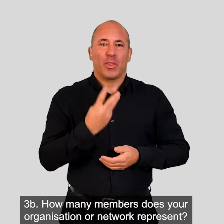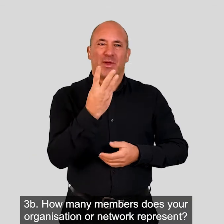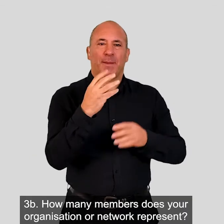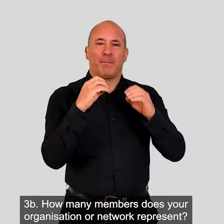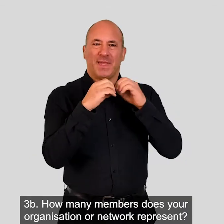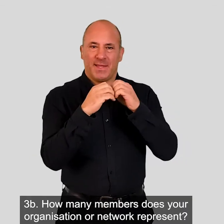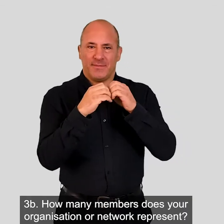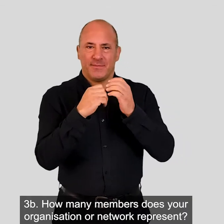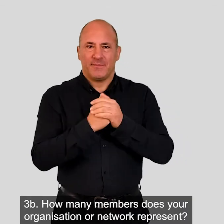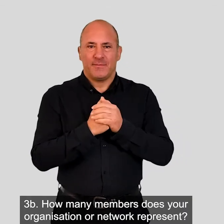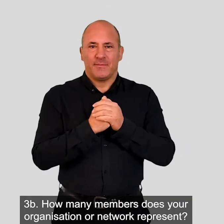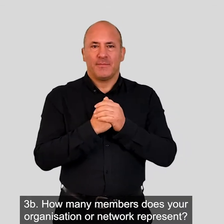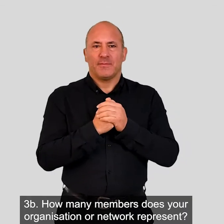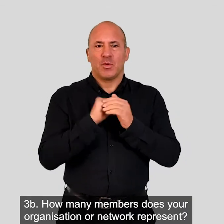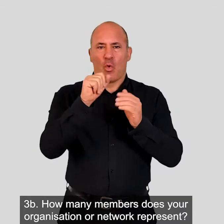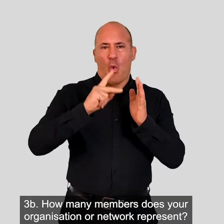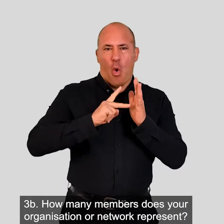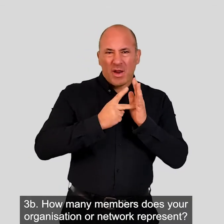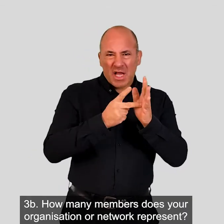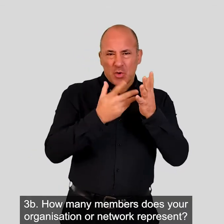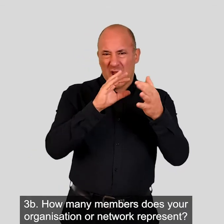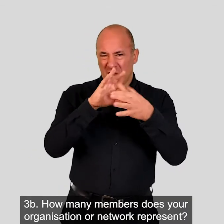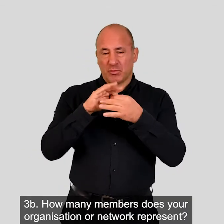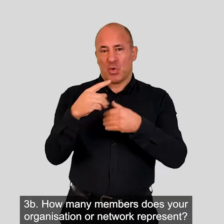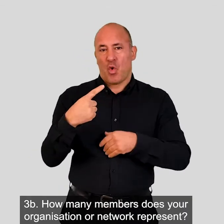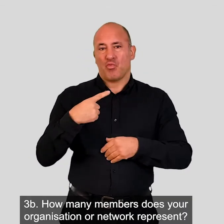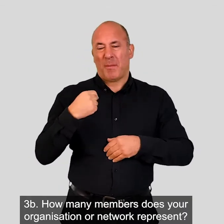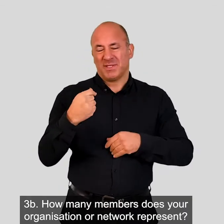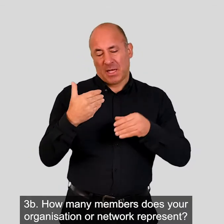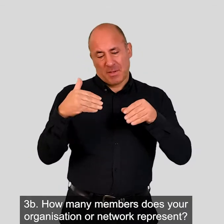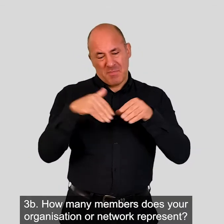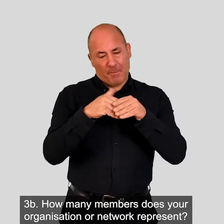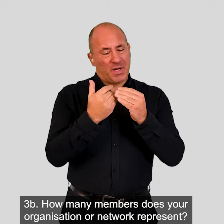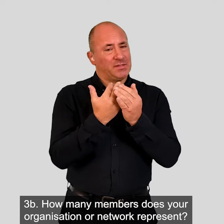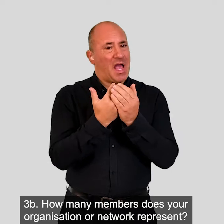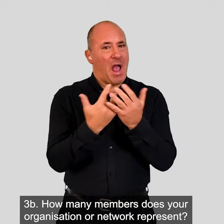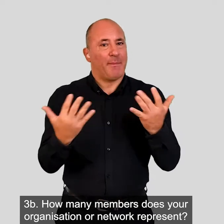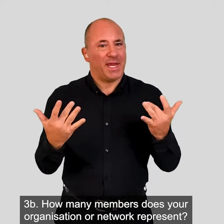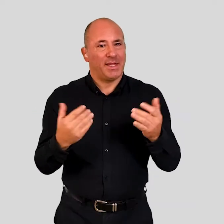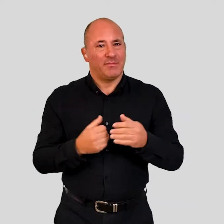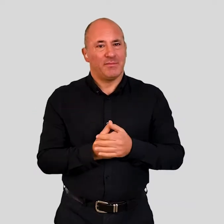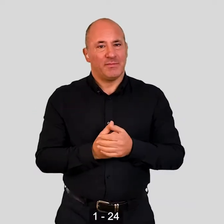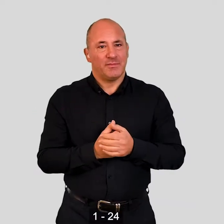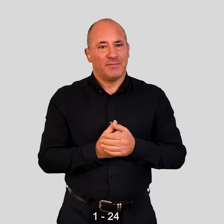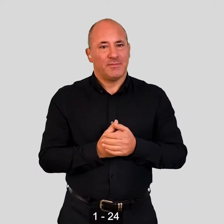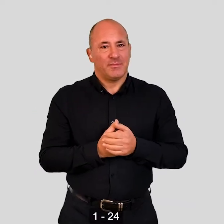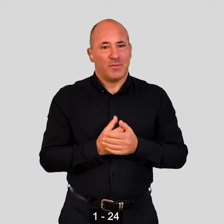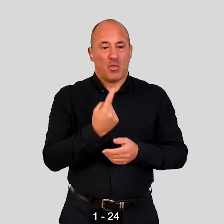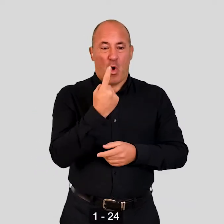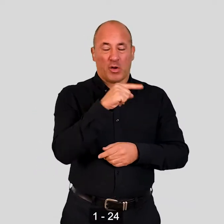3B. How many members does your organization or network represent? 1 to